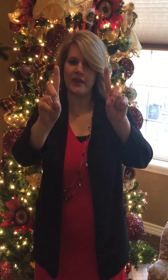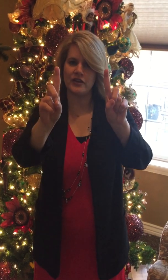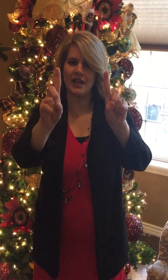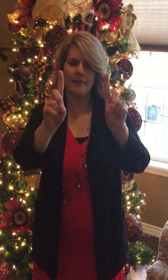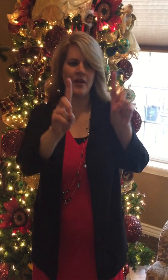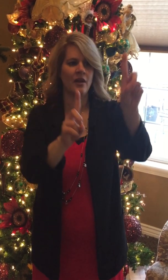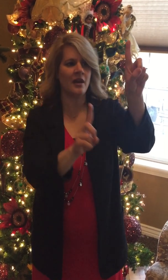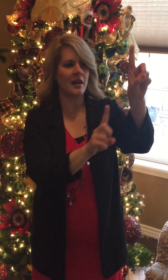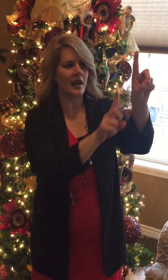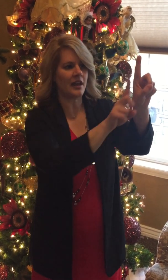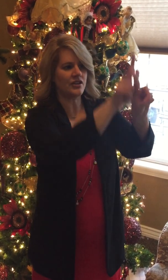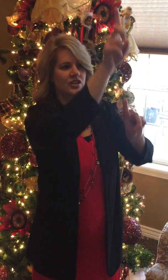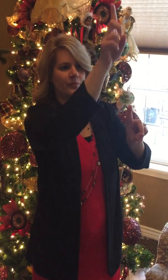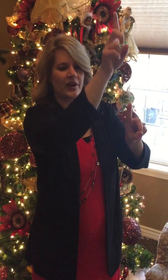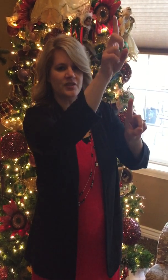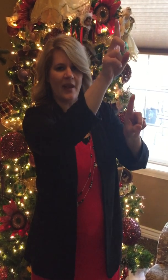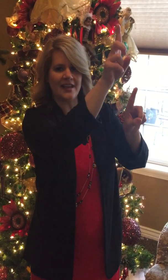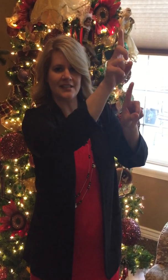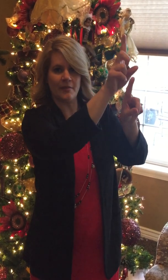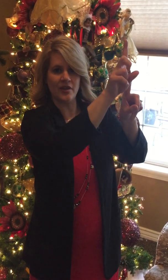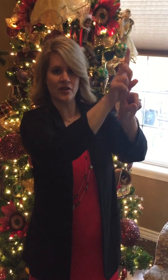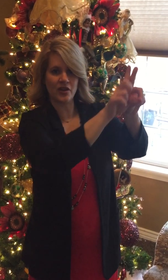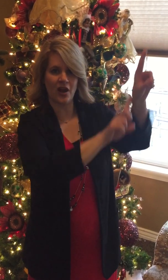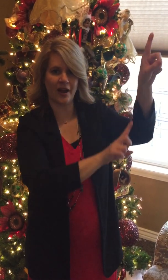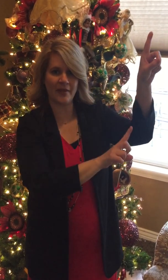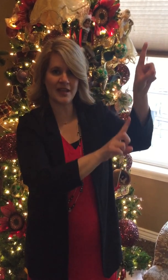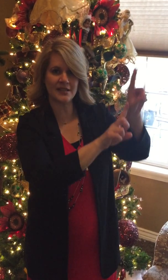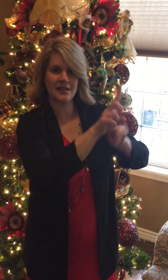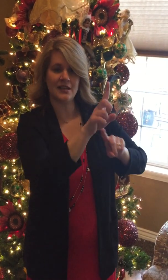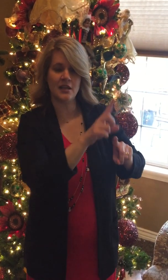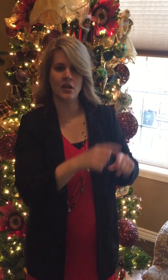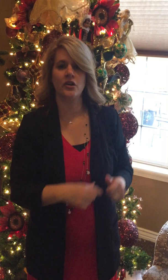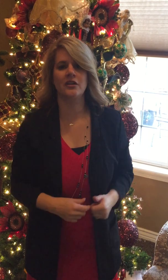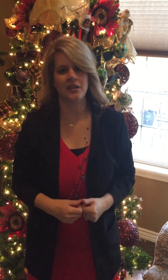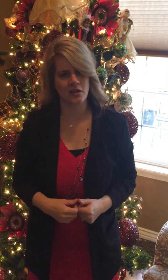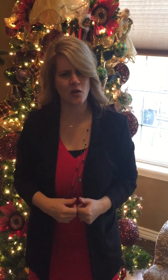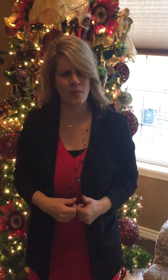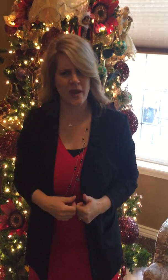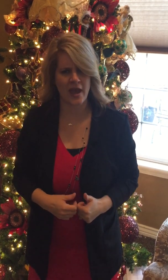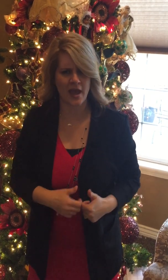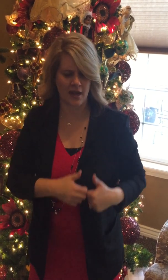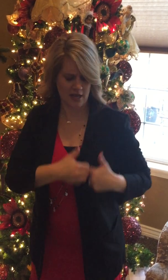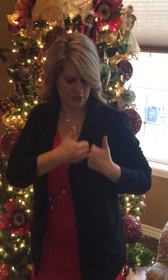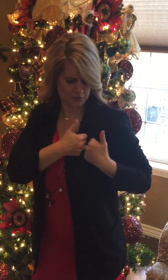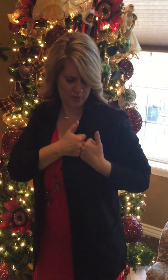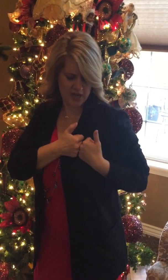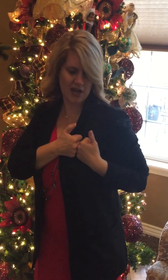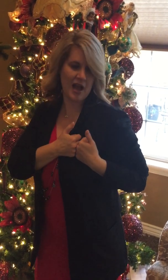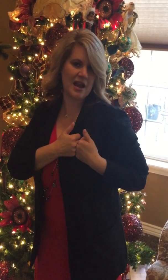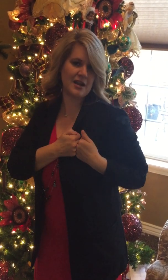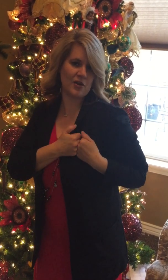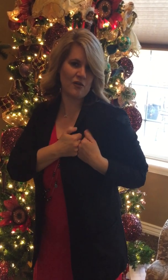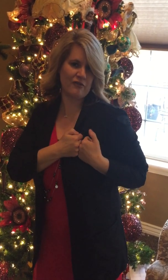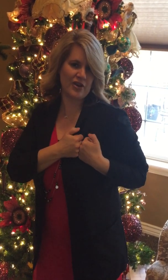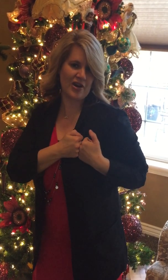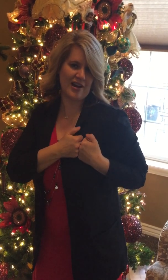fingers up and you just brush past them. Comet, Cupid, sweetheart, over your